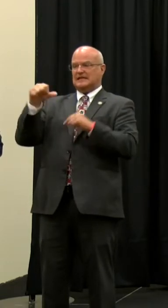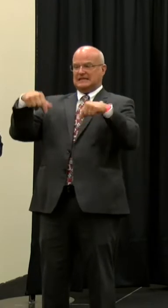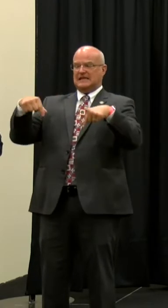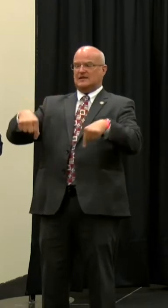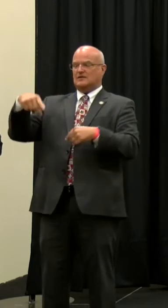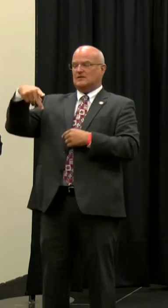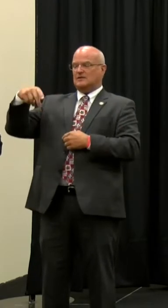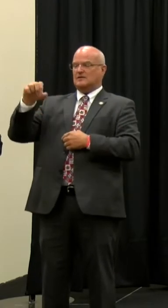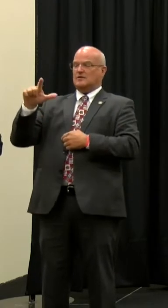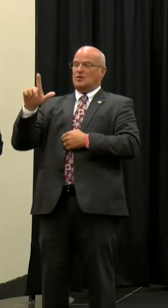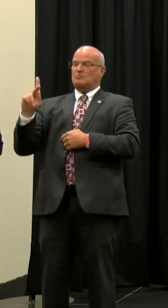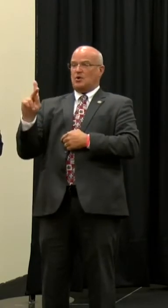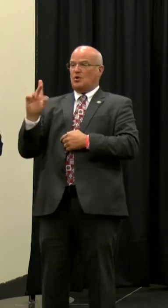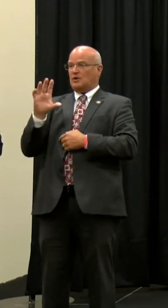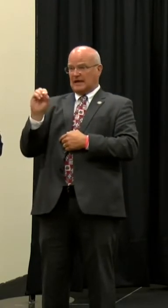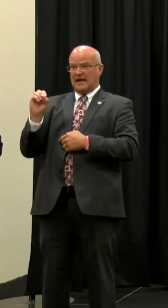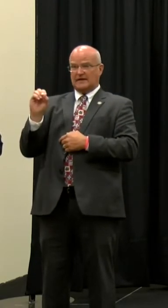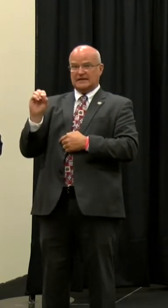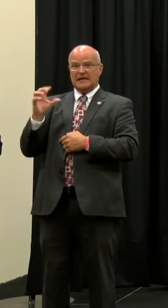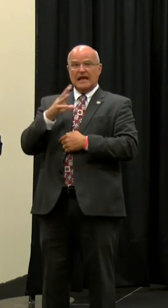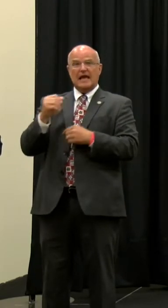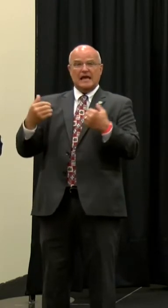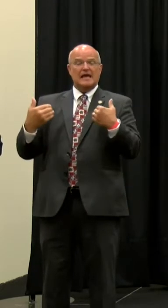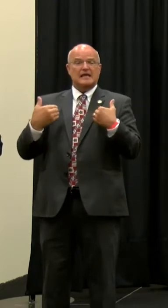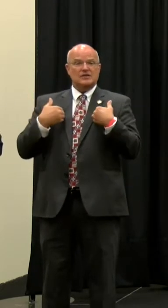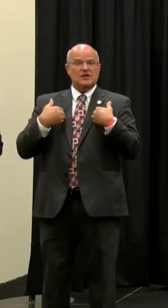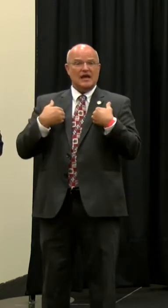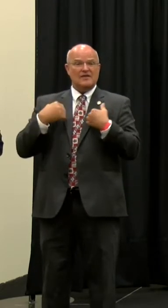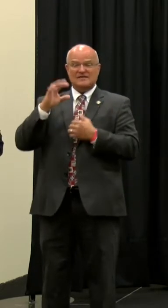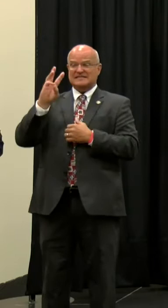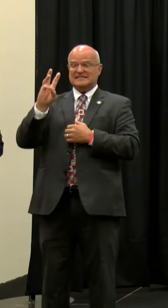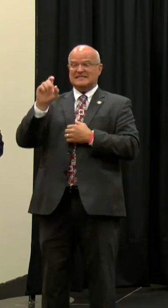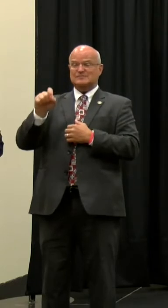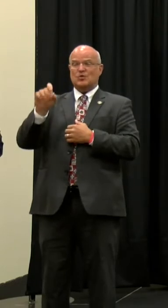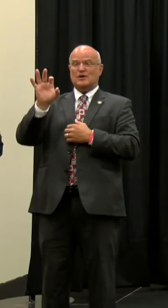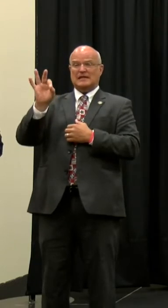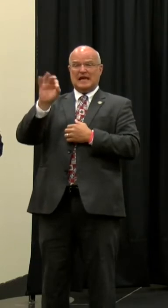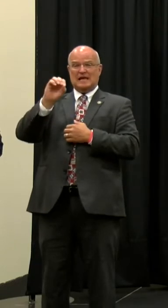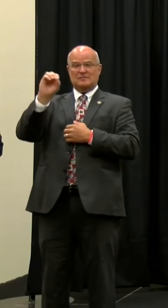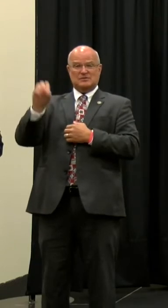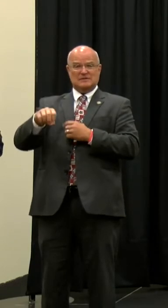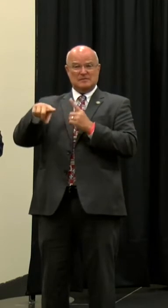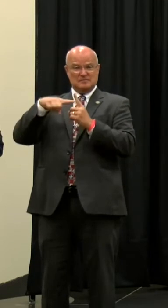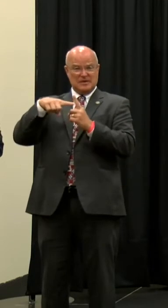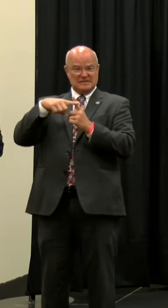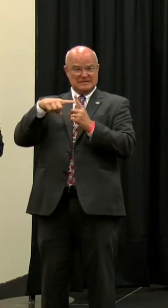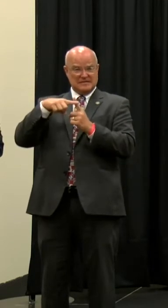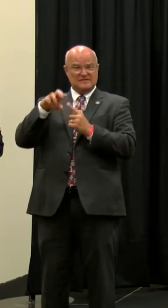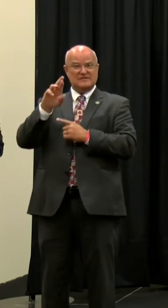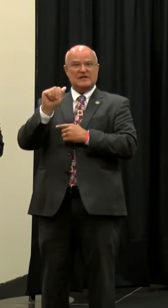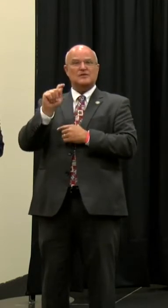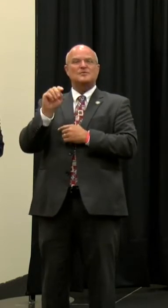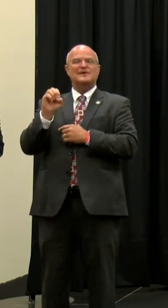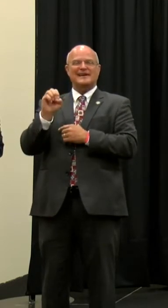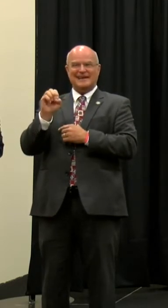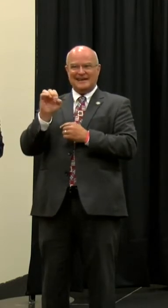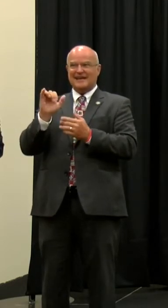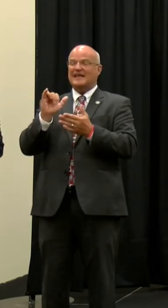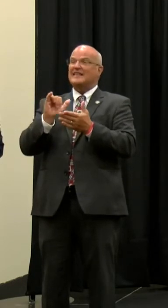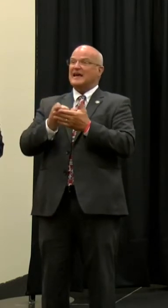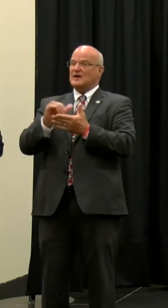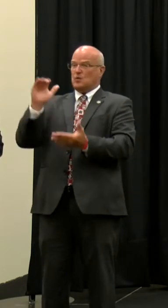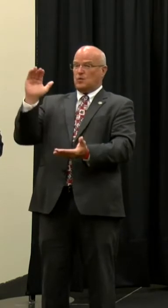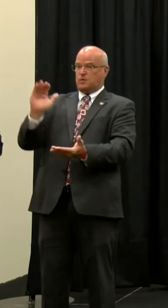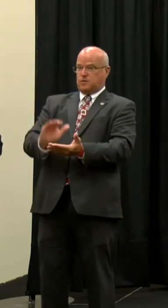Polk County, and you have a 6.9% positivity rate, which is relatively